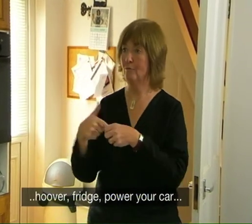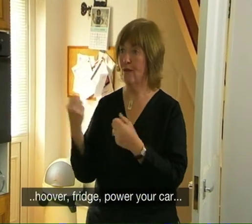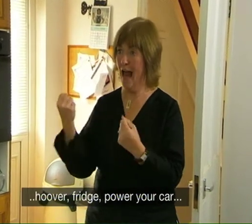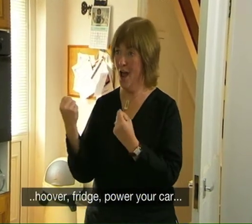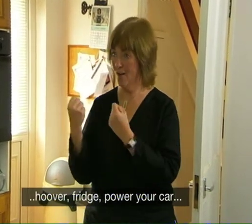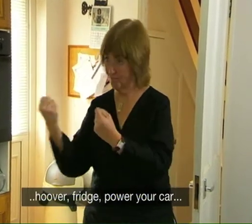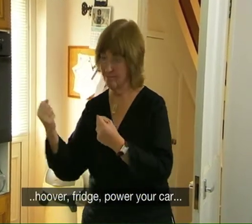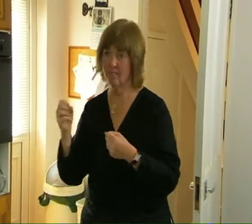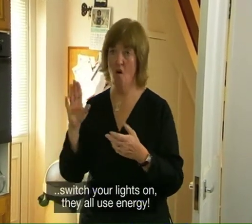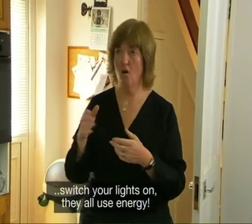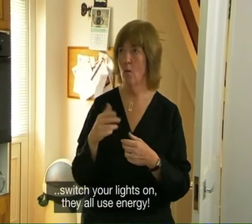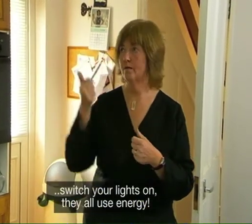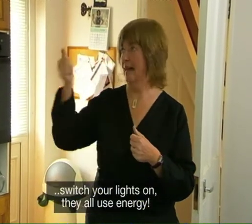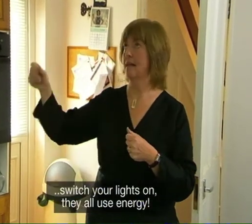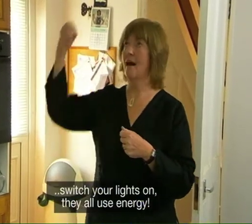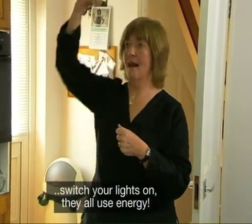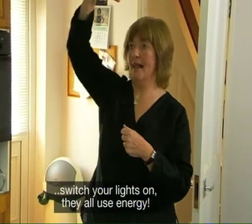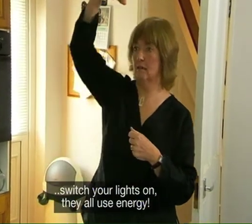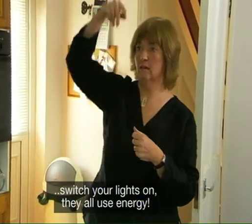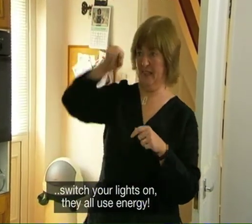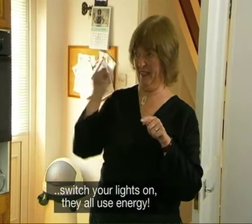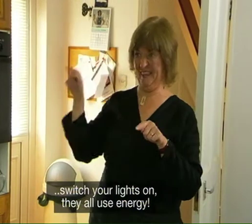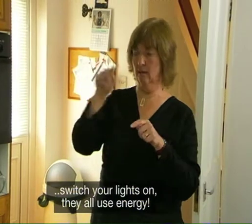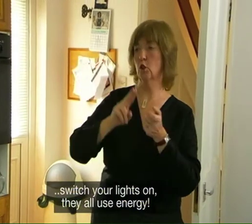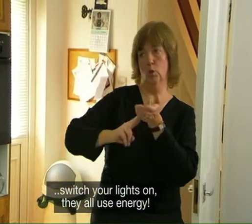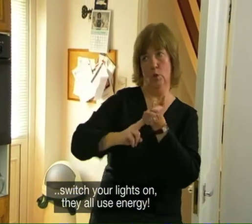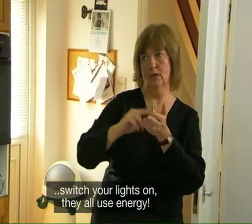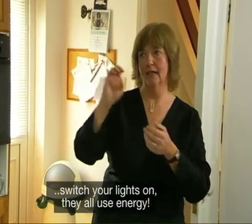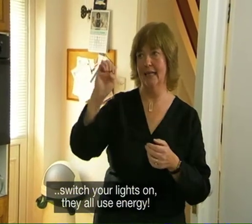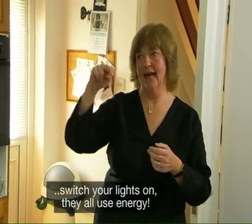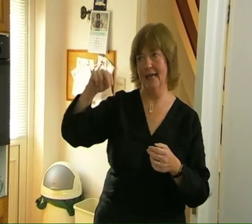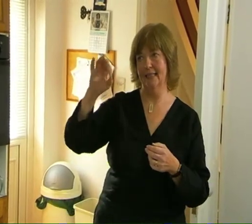car, switch your lights on. They all use energy.